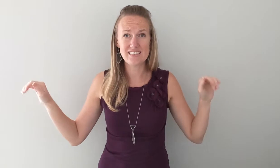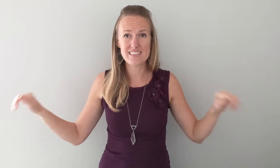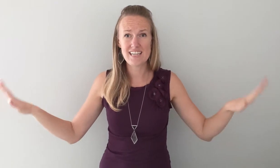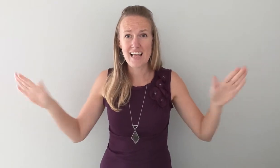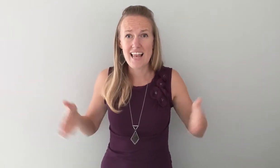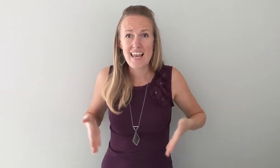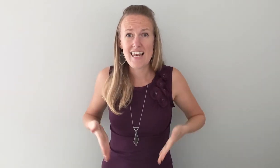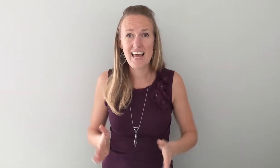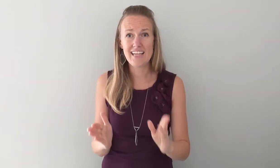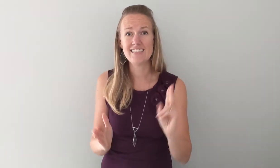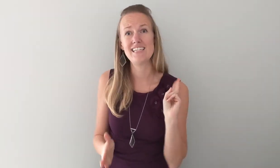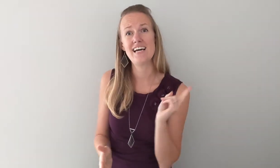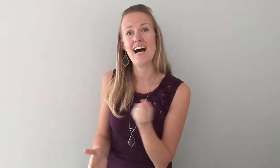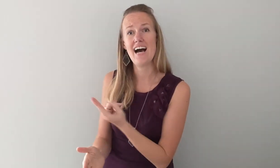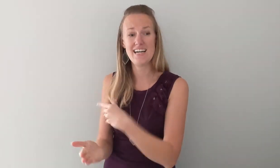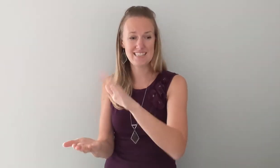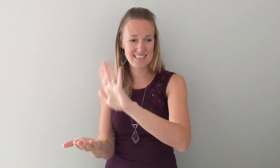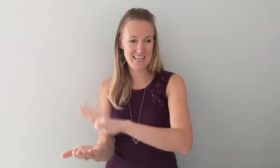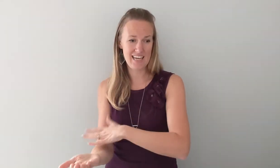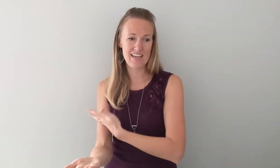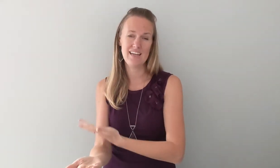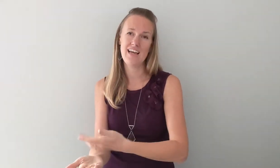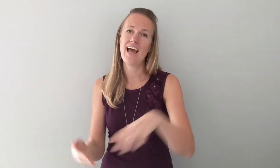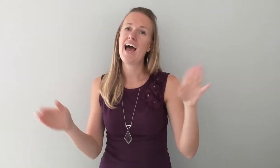angels let us sing